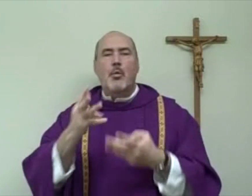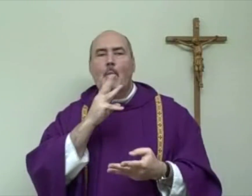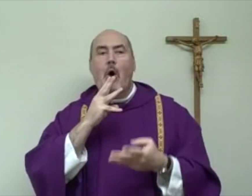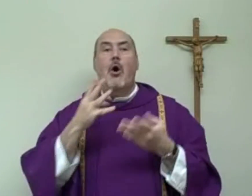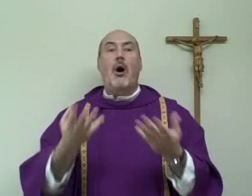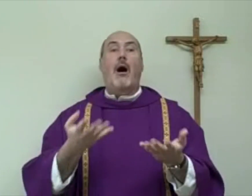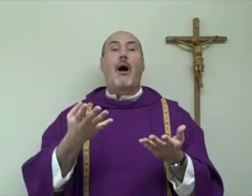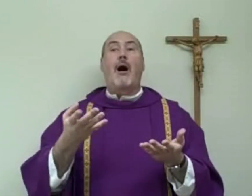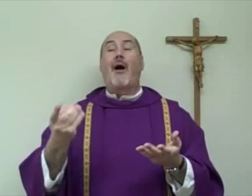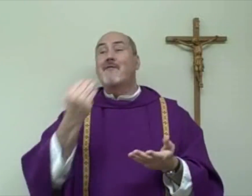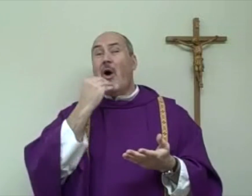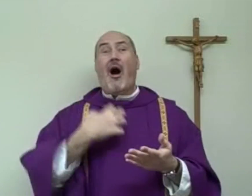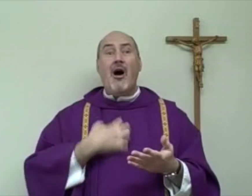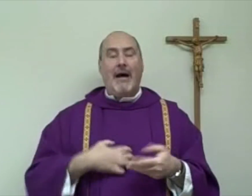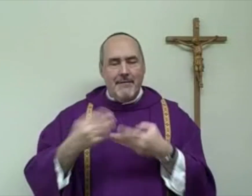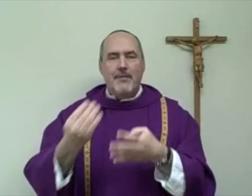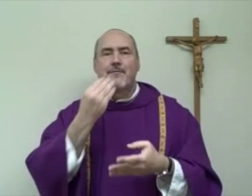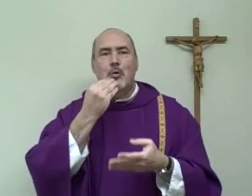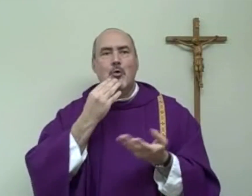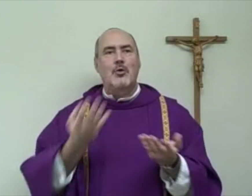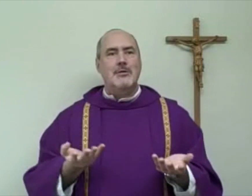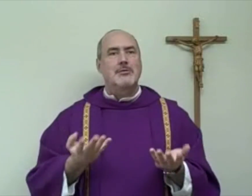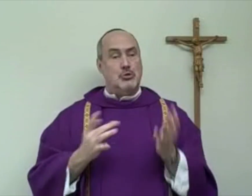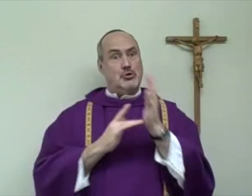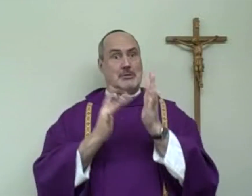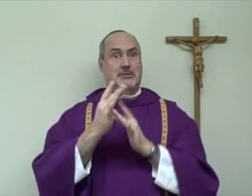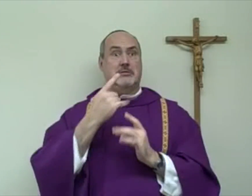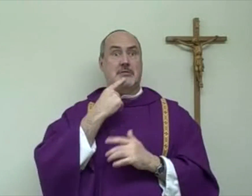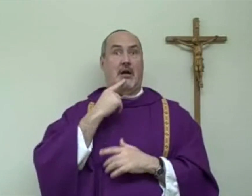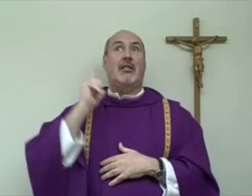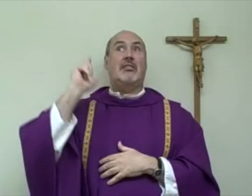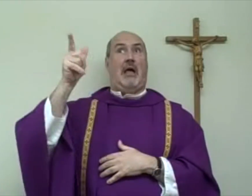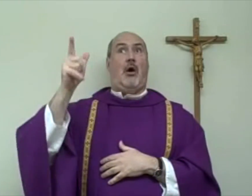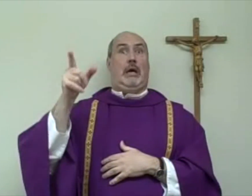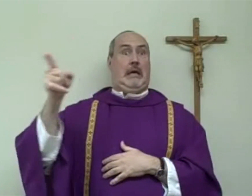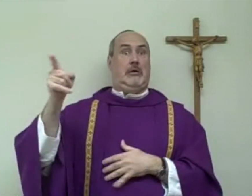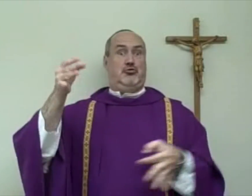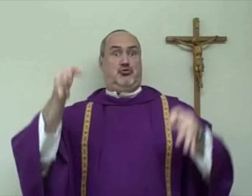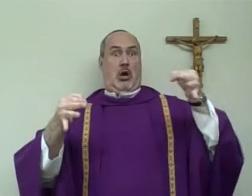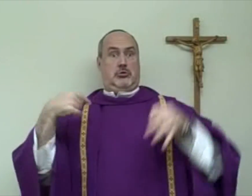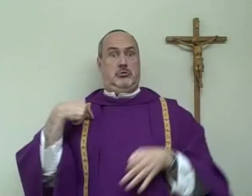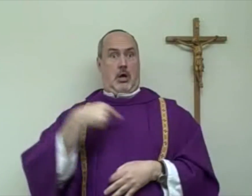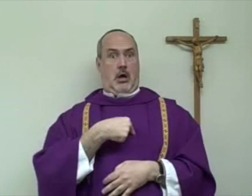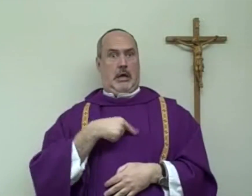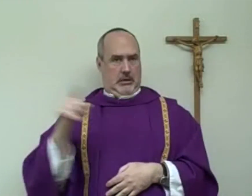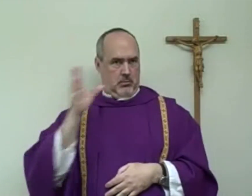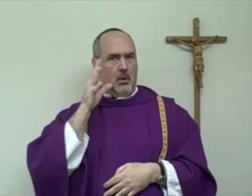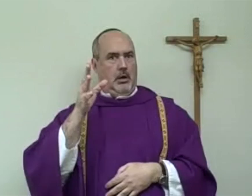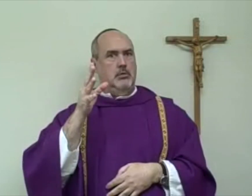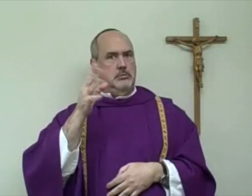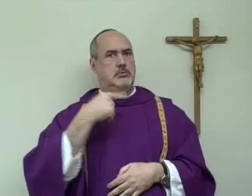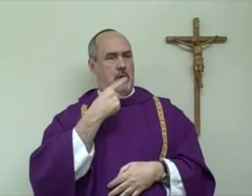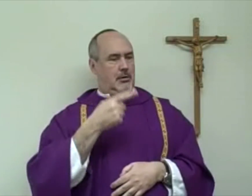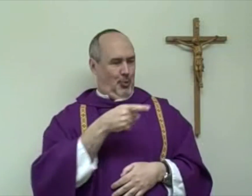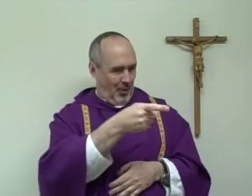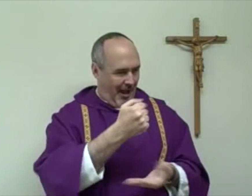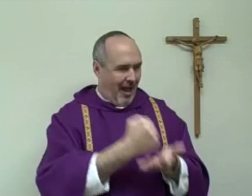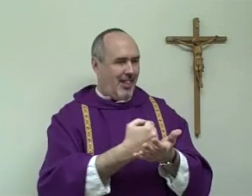people, people who are thirsty, people who are hungry, people who need clothing. And Jesus said that when he